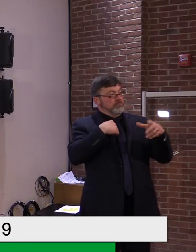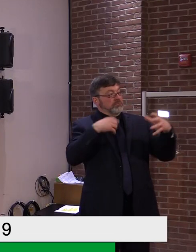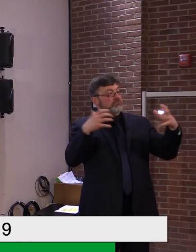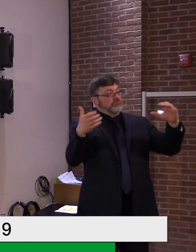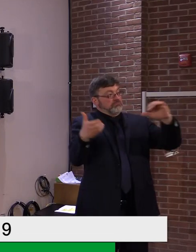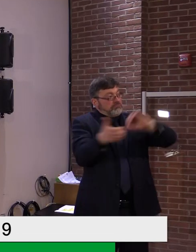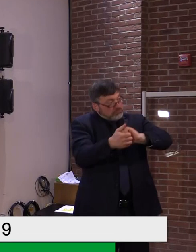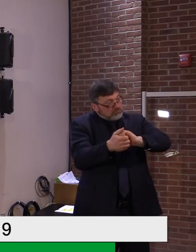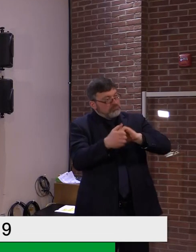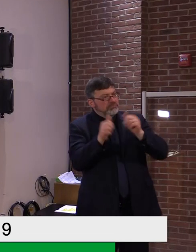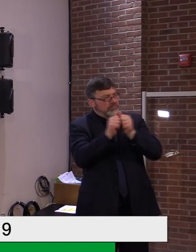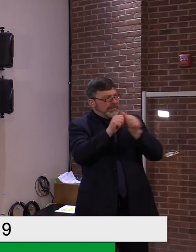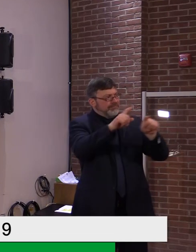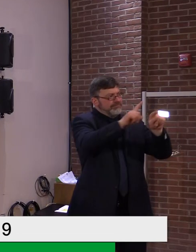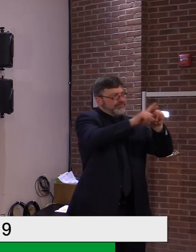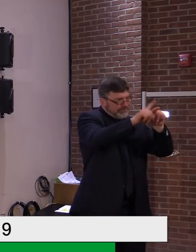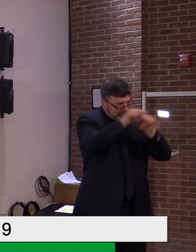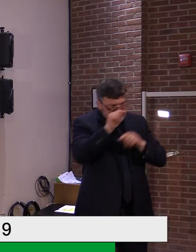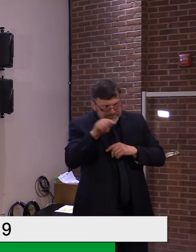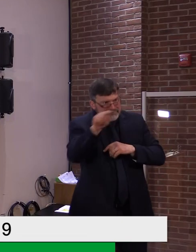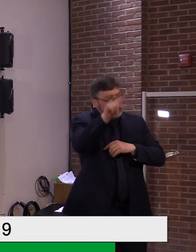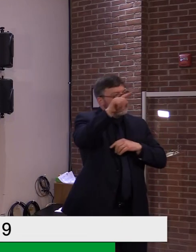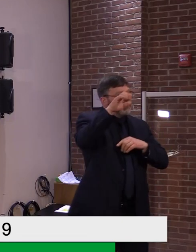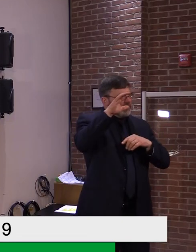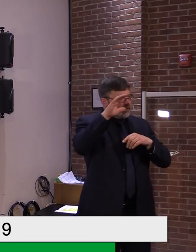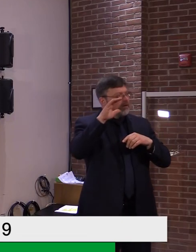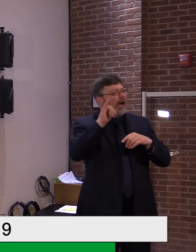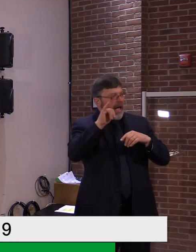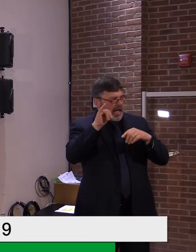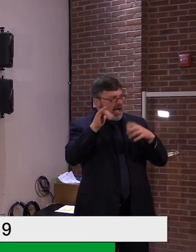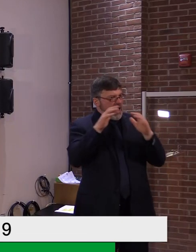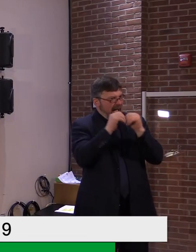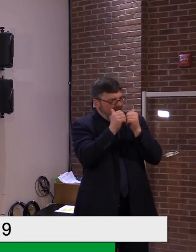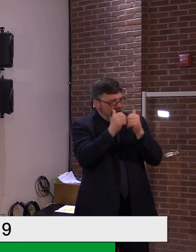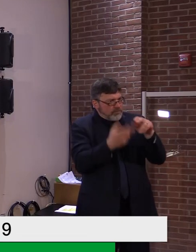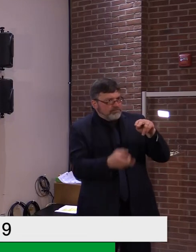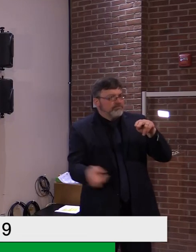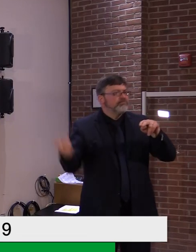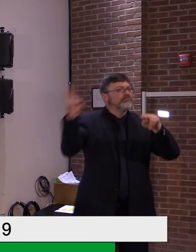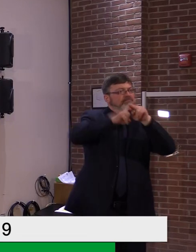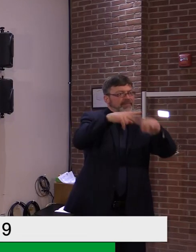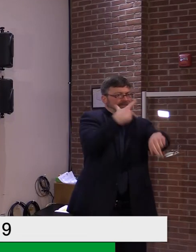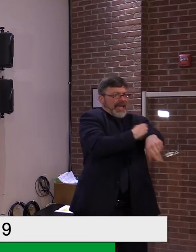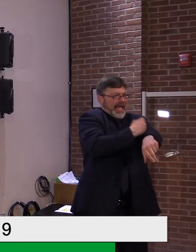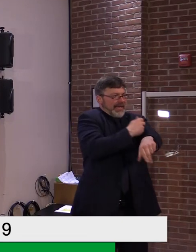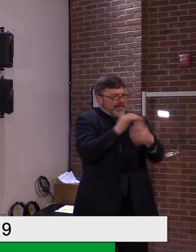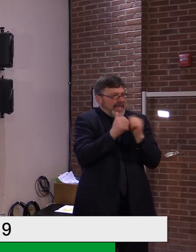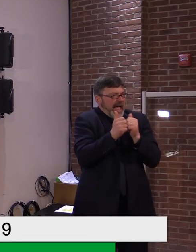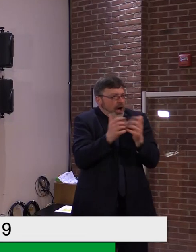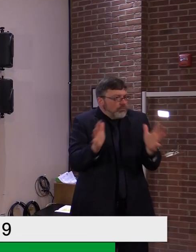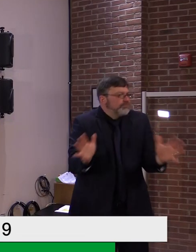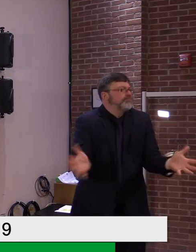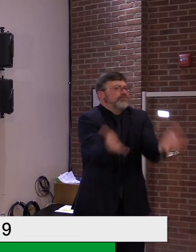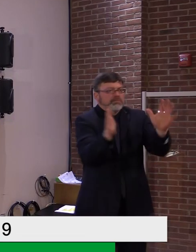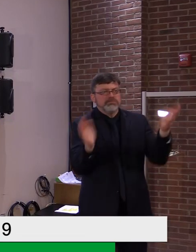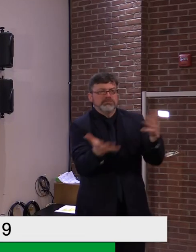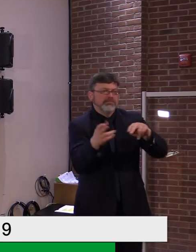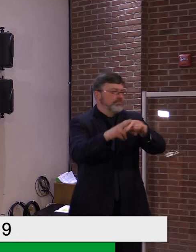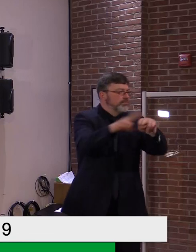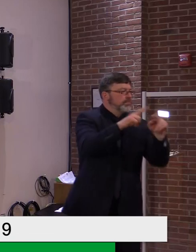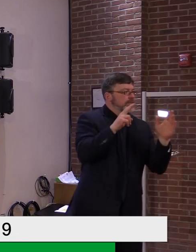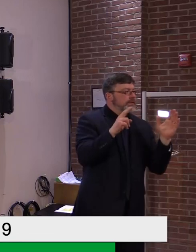the vaccination levels in those in that county. And what we started is putting up road signs